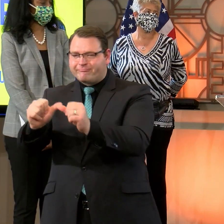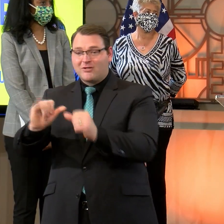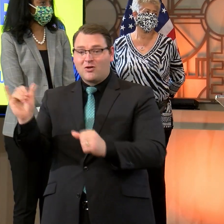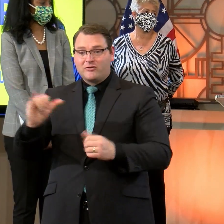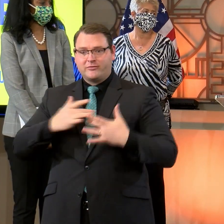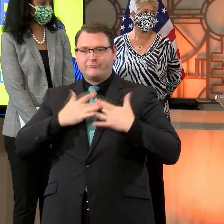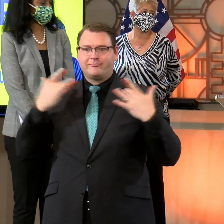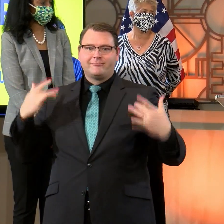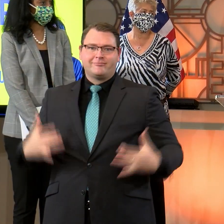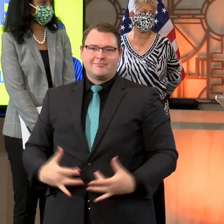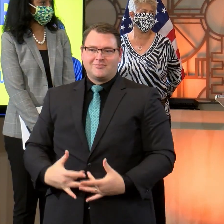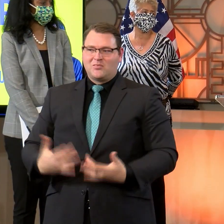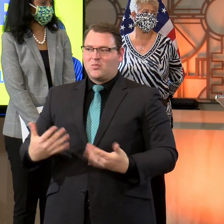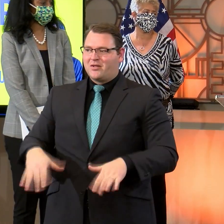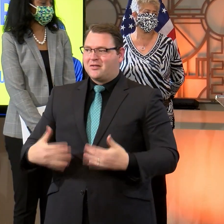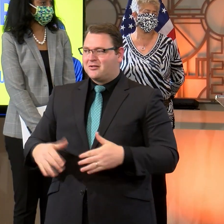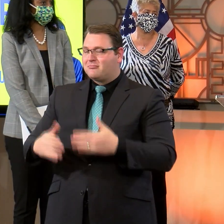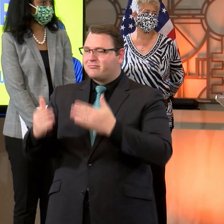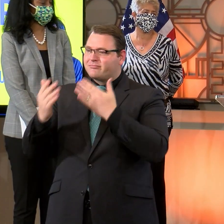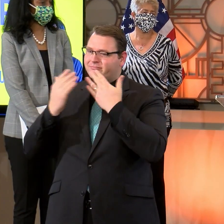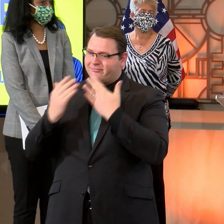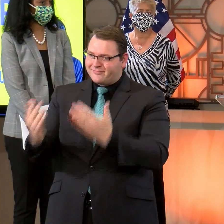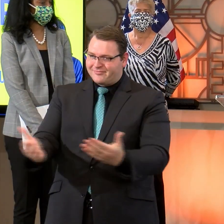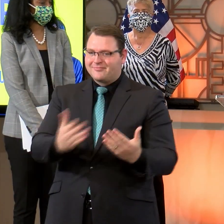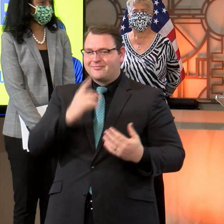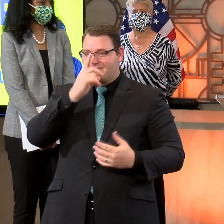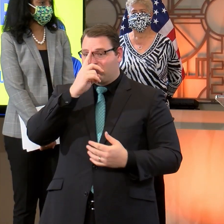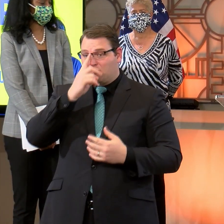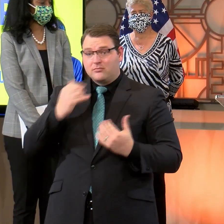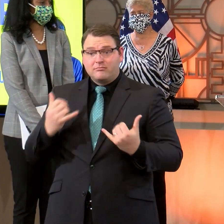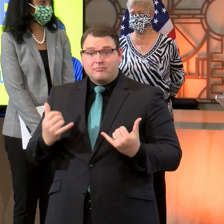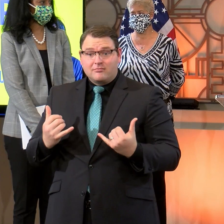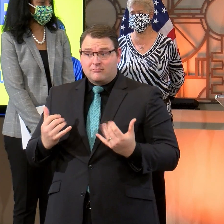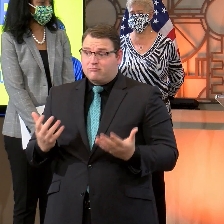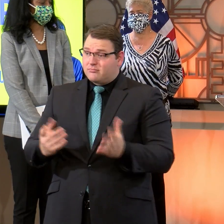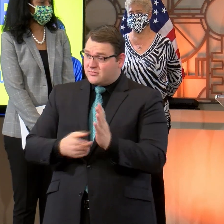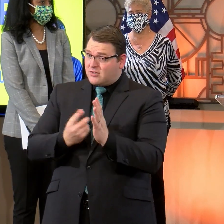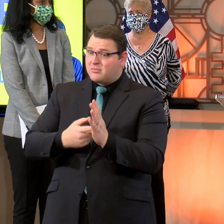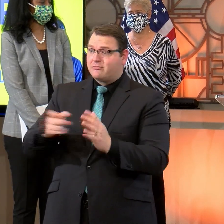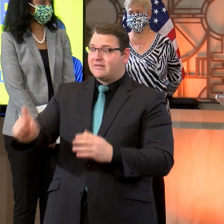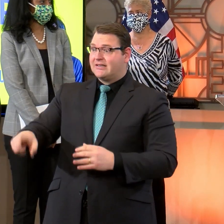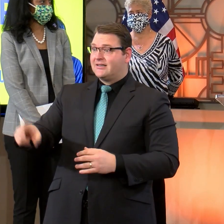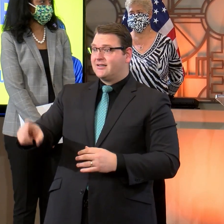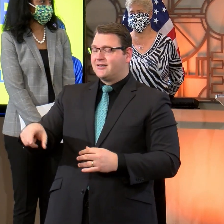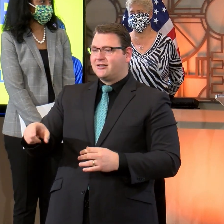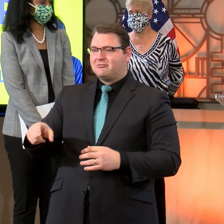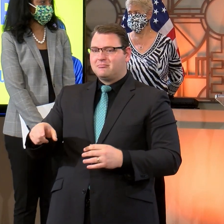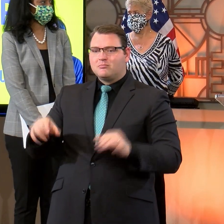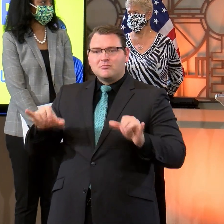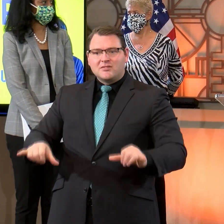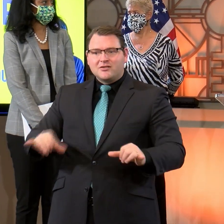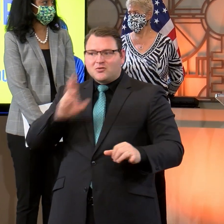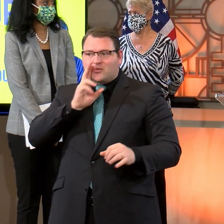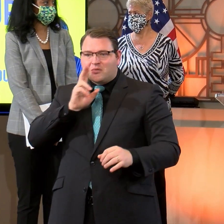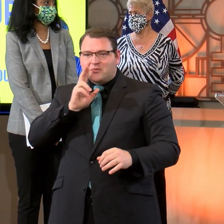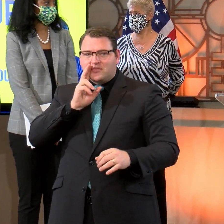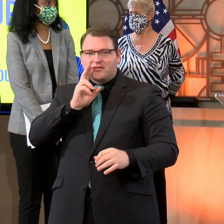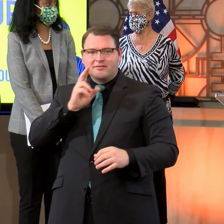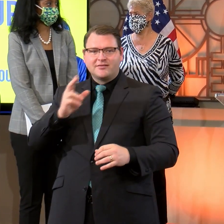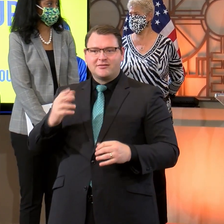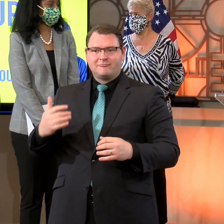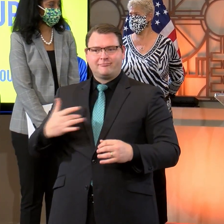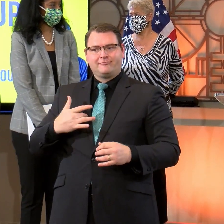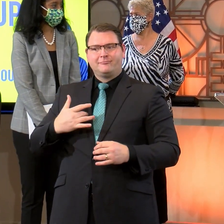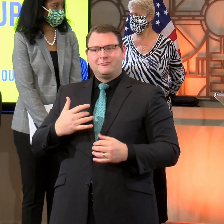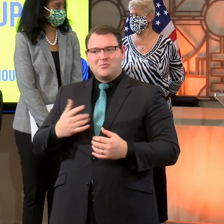No doubt, there are certain times, but there is absolutely no doubt about Houston's creativity and passion in